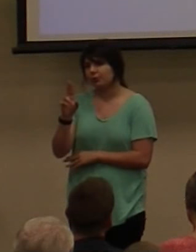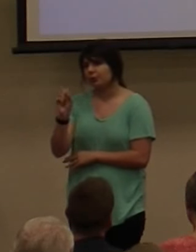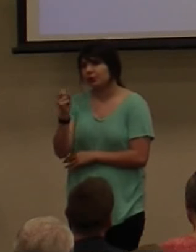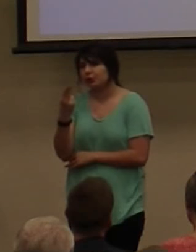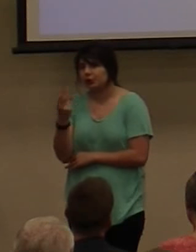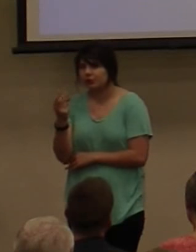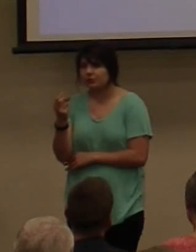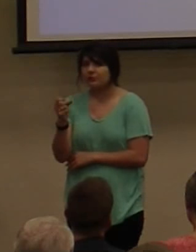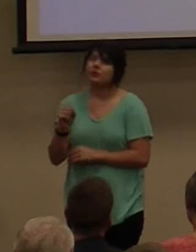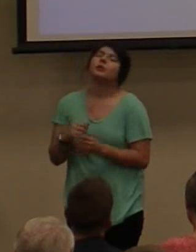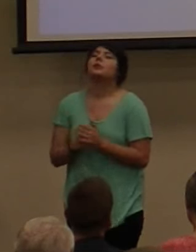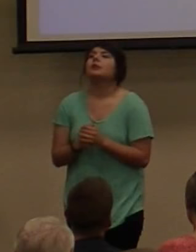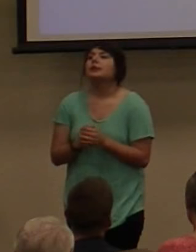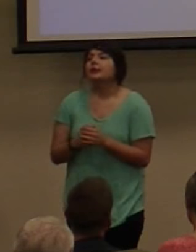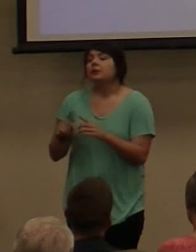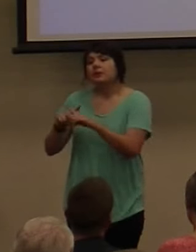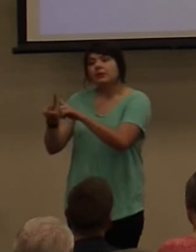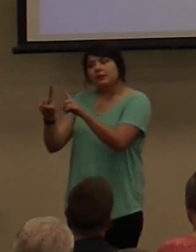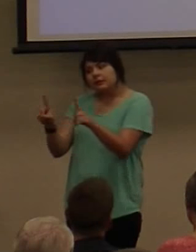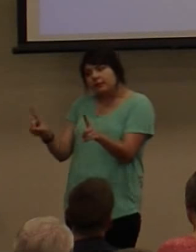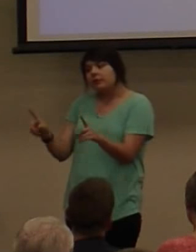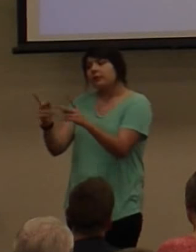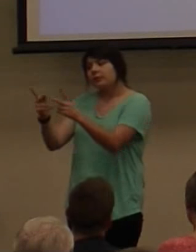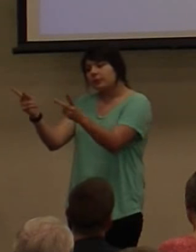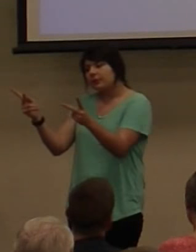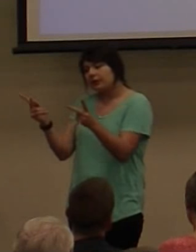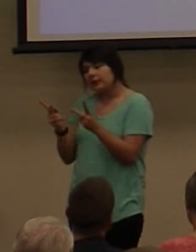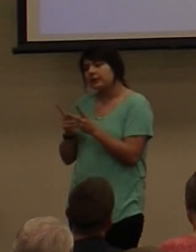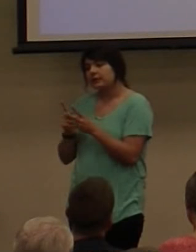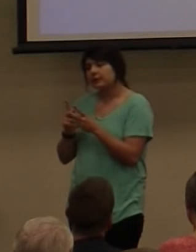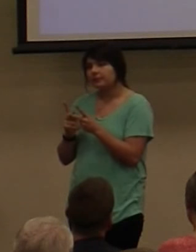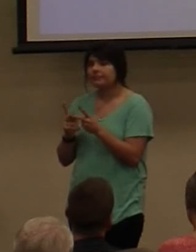of place. So